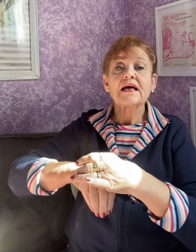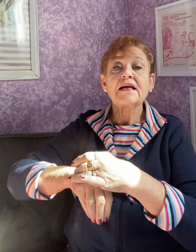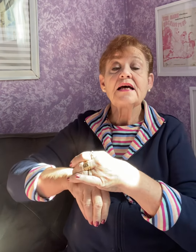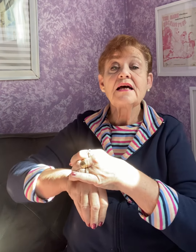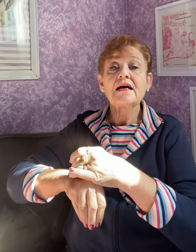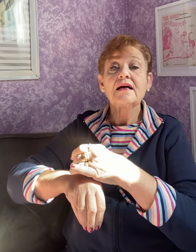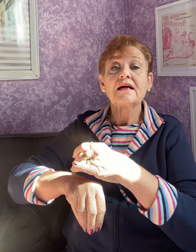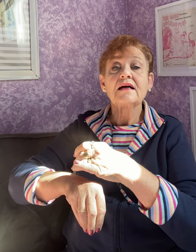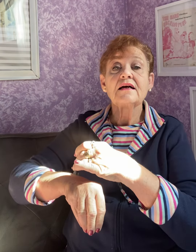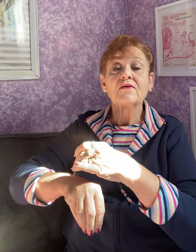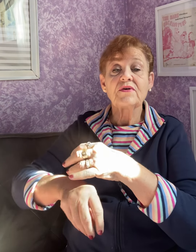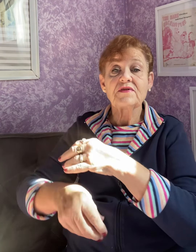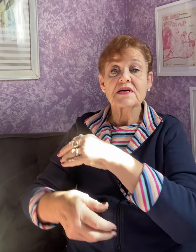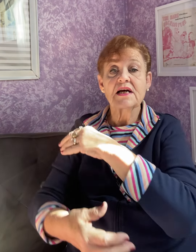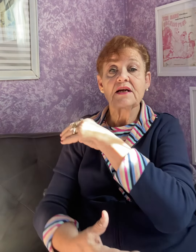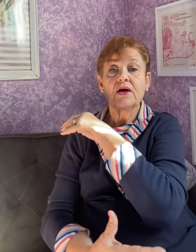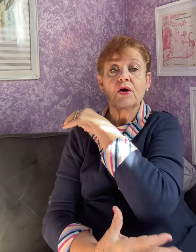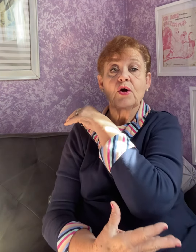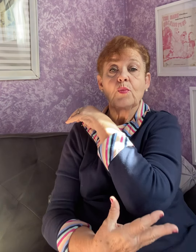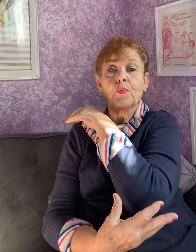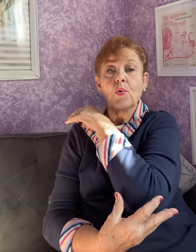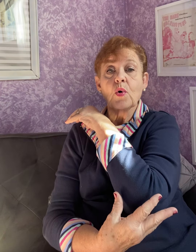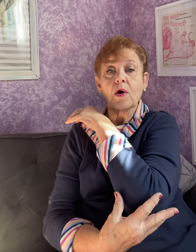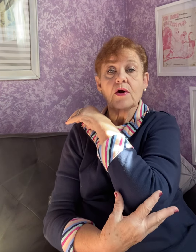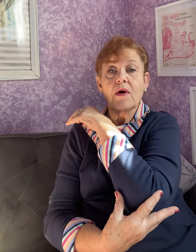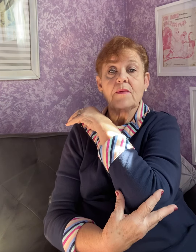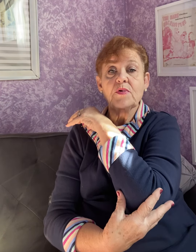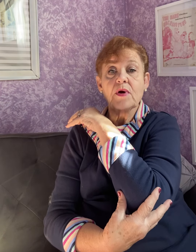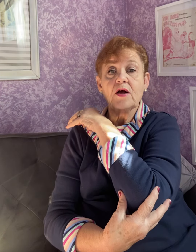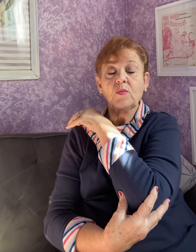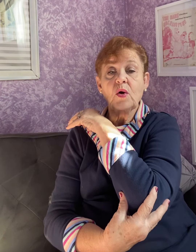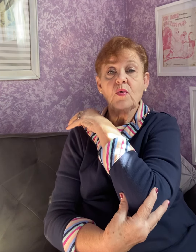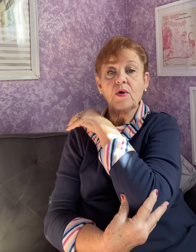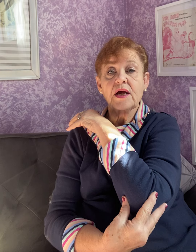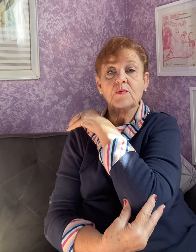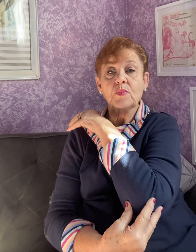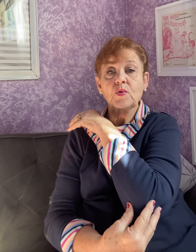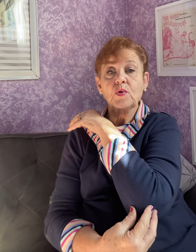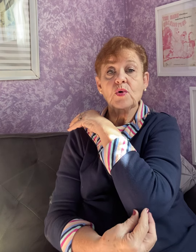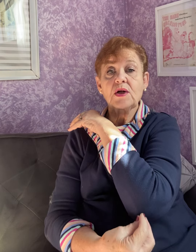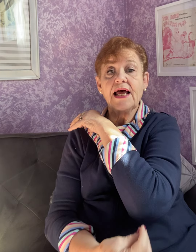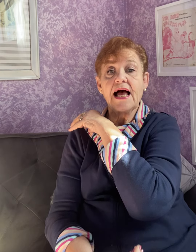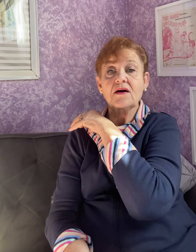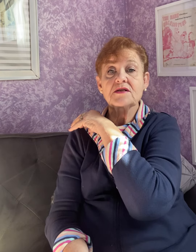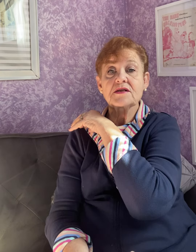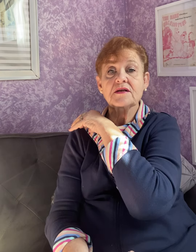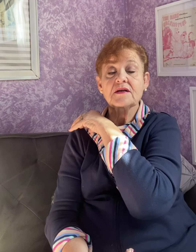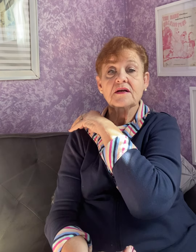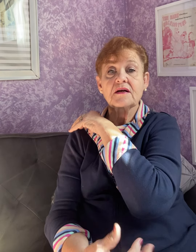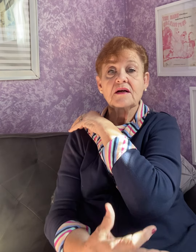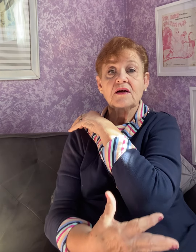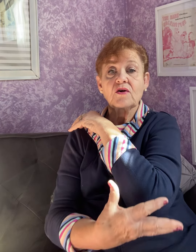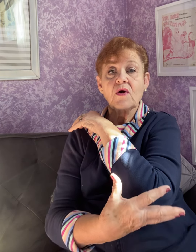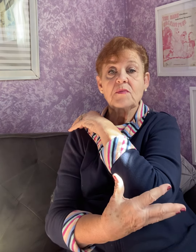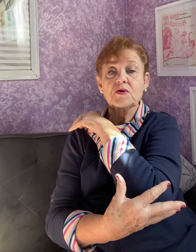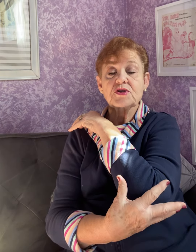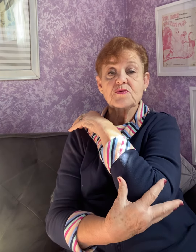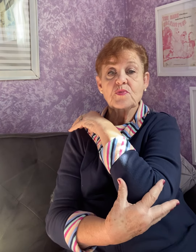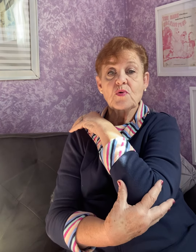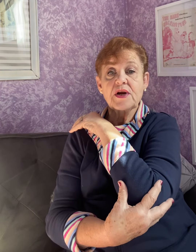in, we've done. Pour, grab your elbow and pull out. Grab your supporting